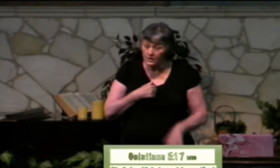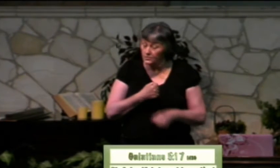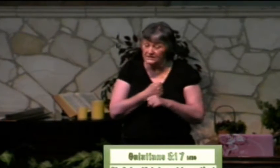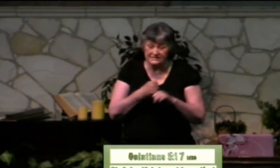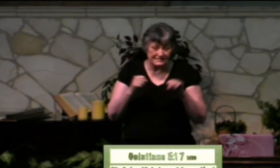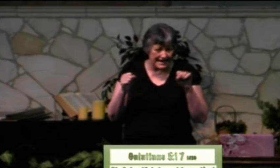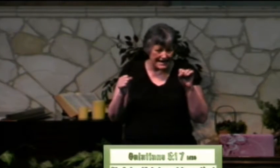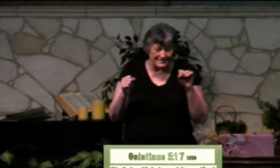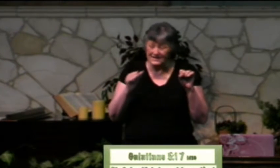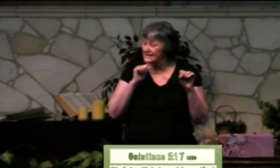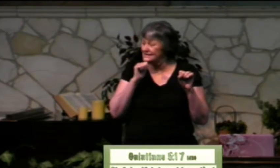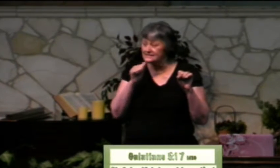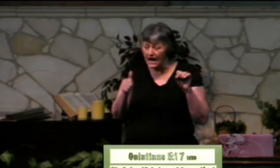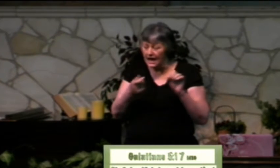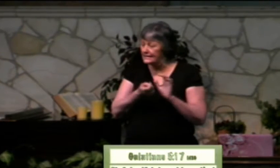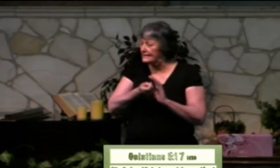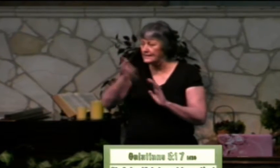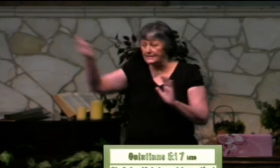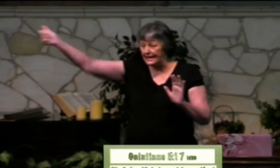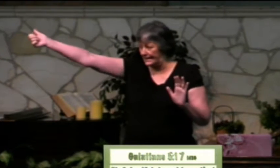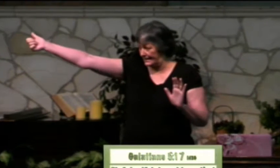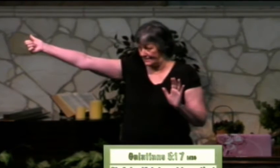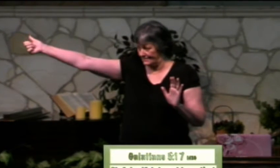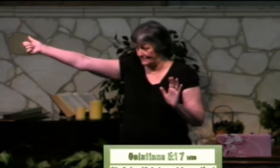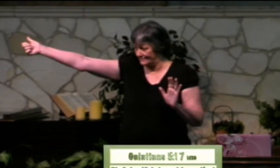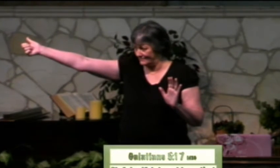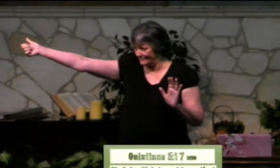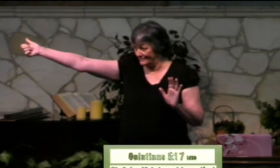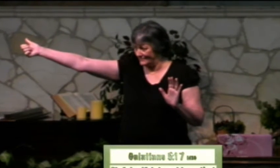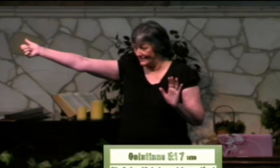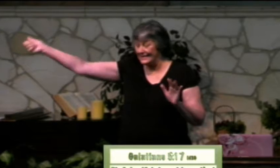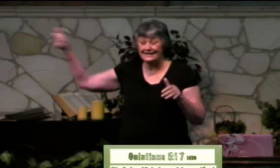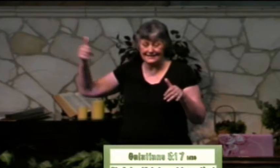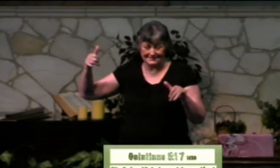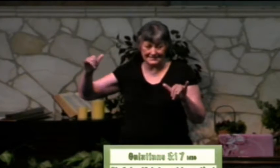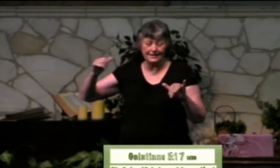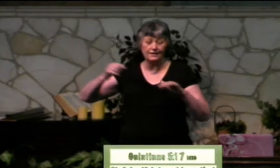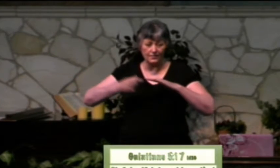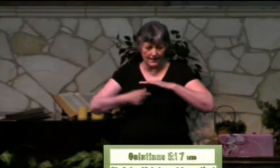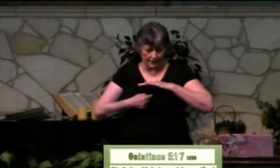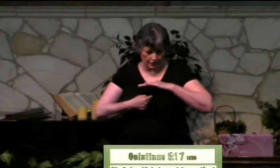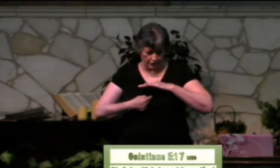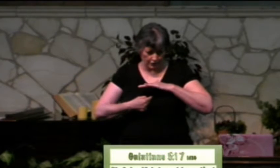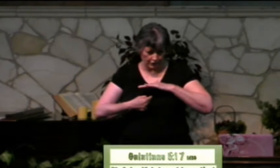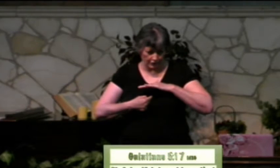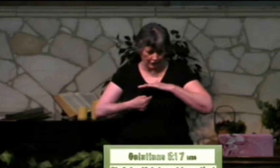we're saved, it is not eliminated. It is still there.